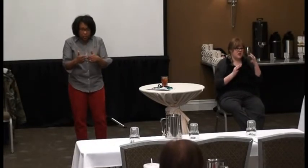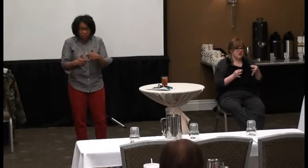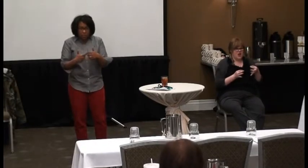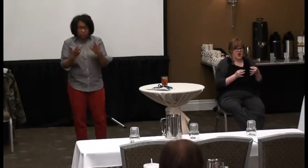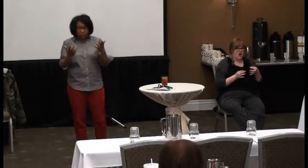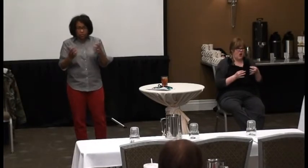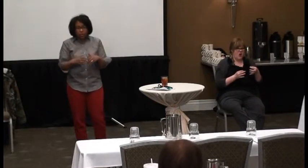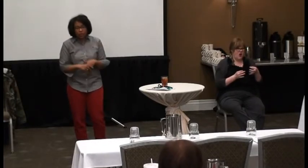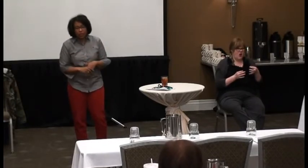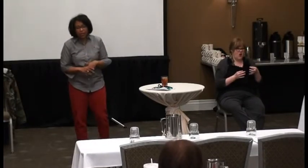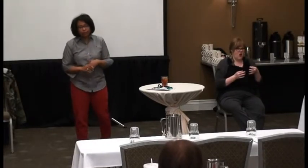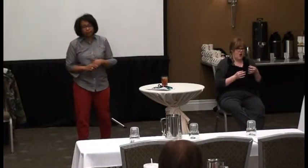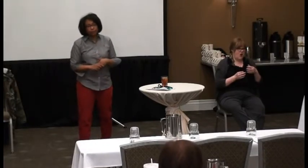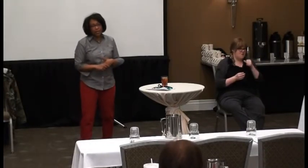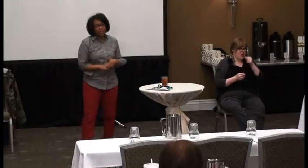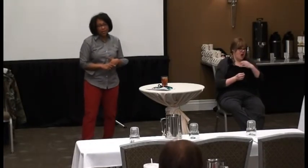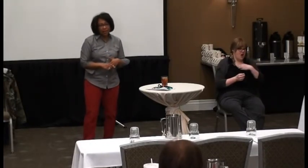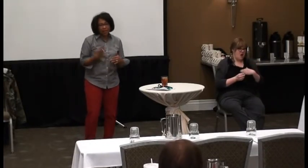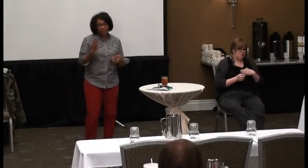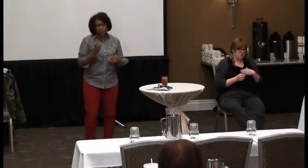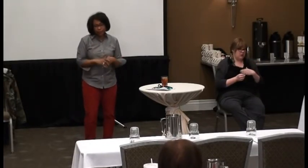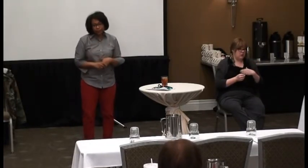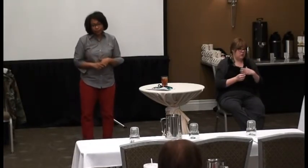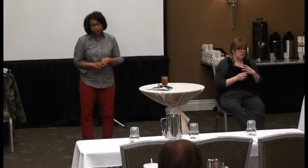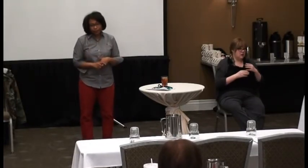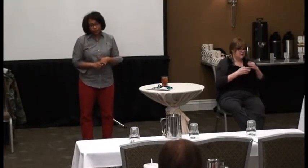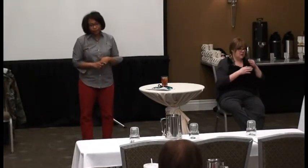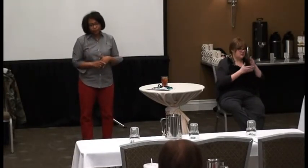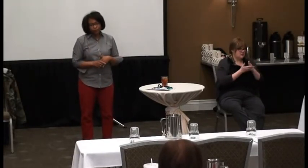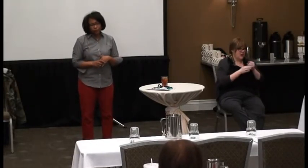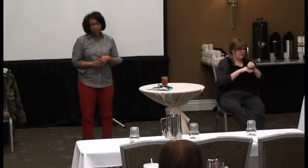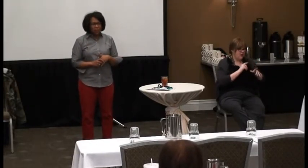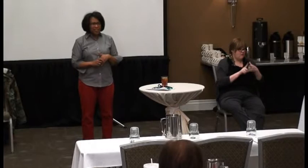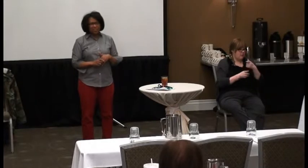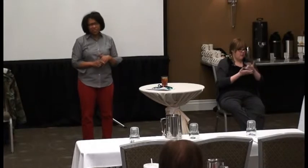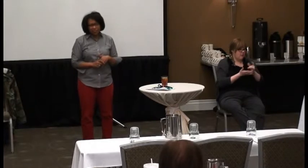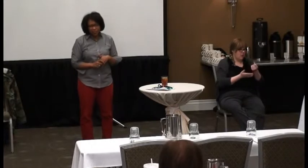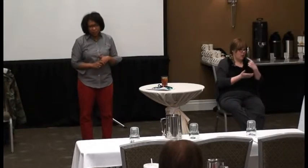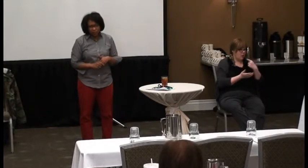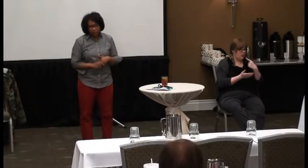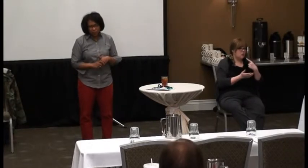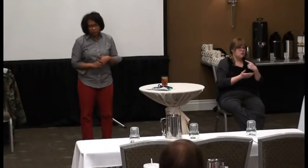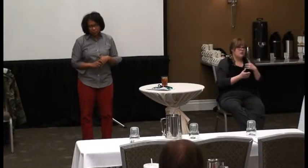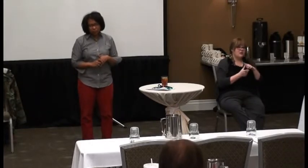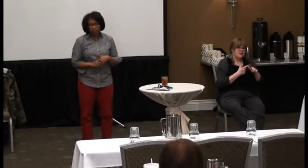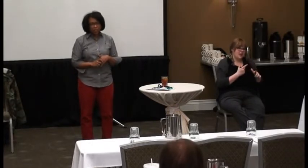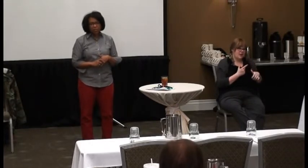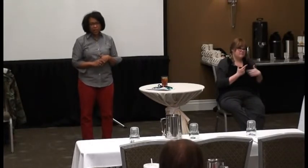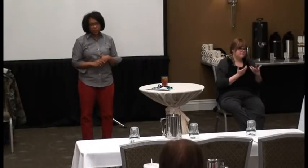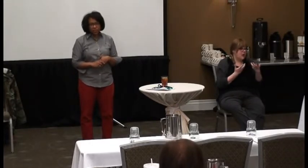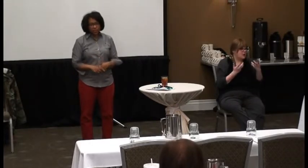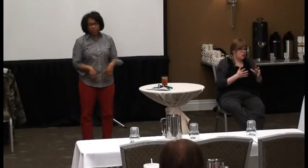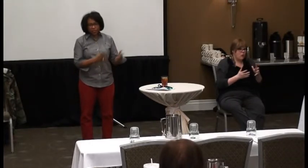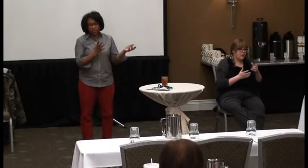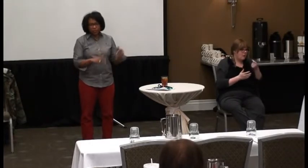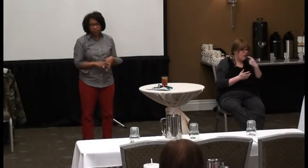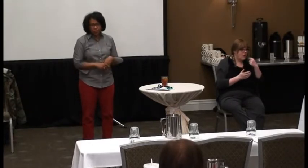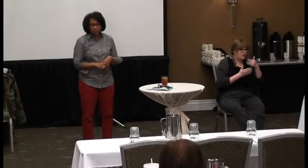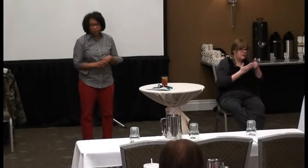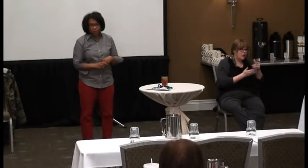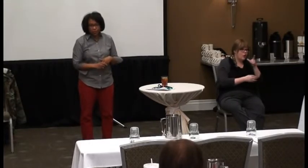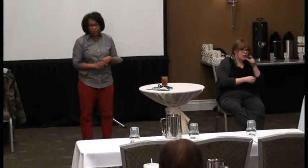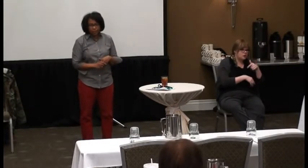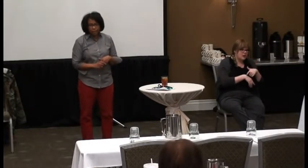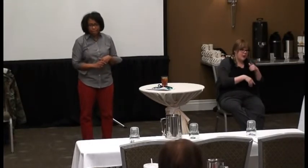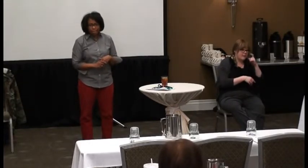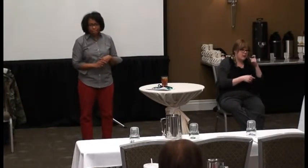lunch. So yeah, that's kind of how I do it. Everybody's a little different. Some just like conservative, they just give them